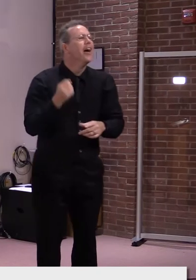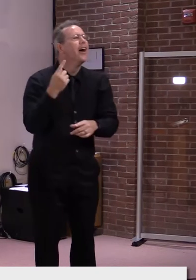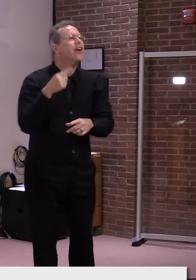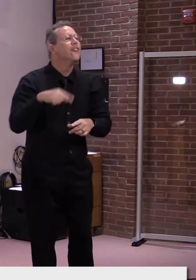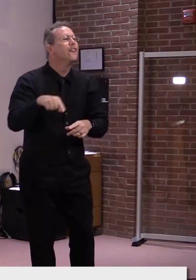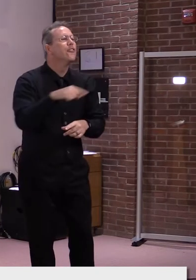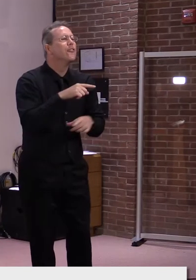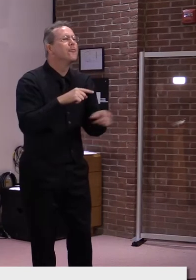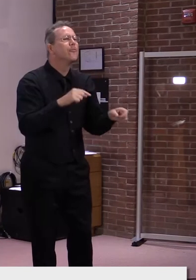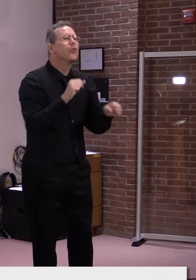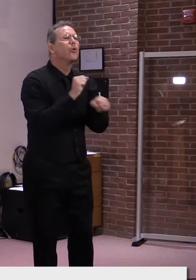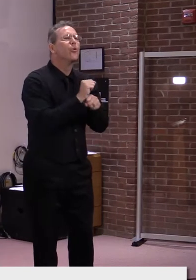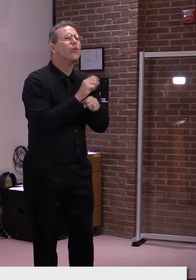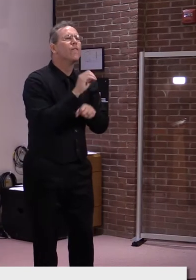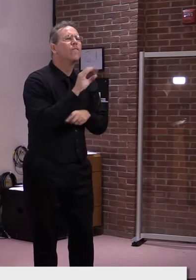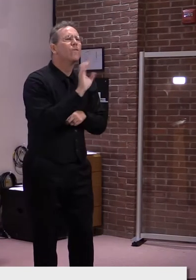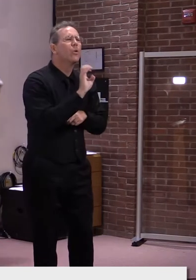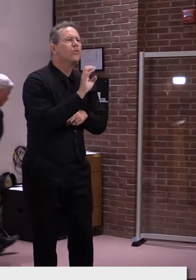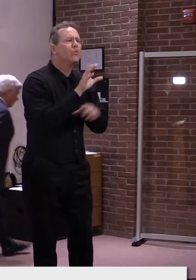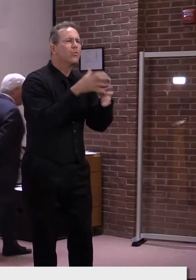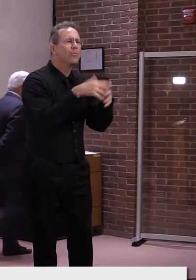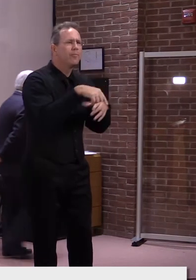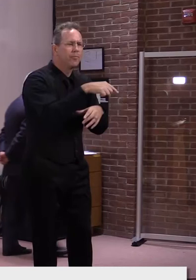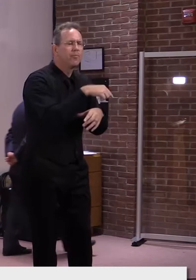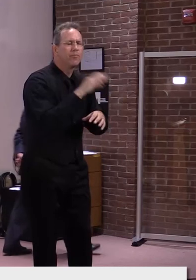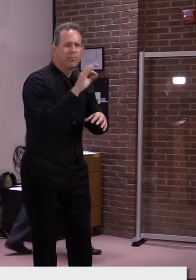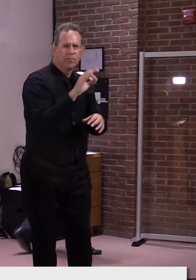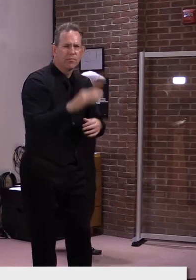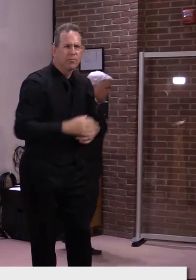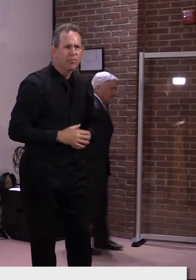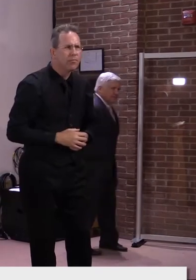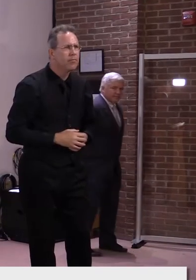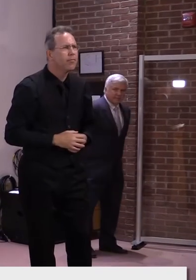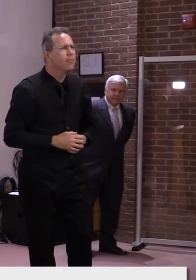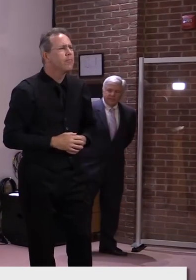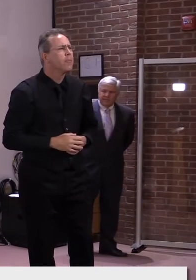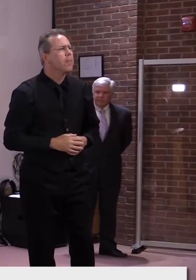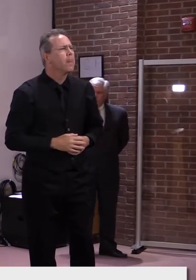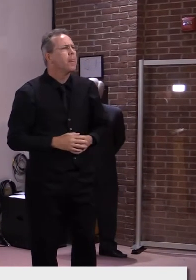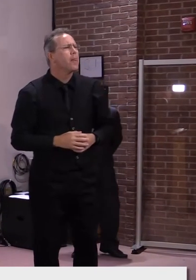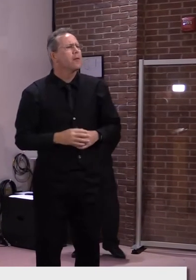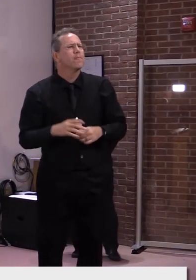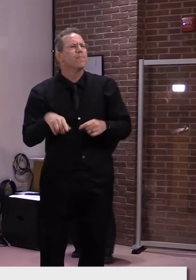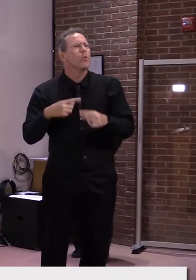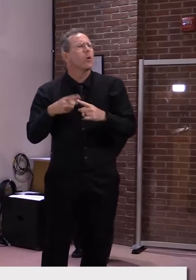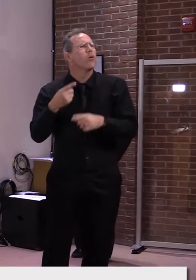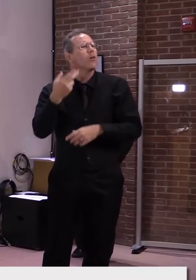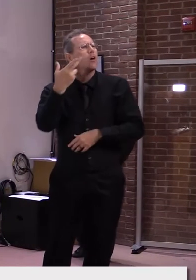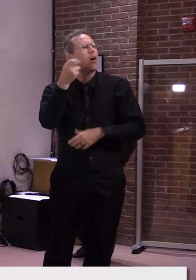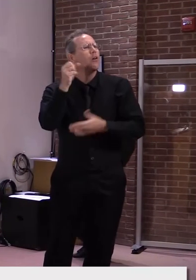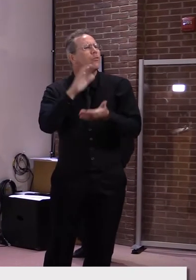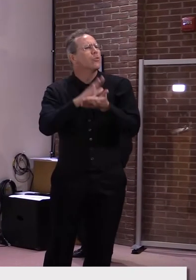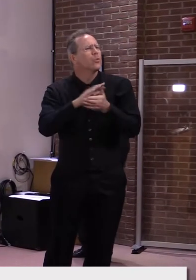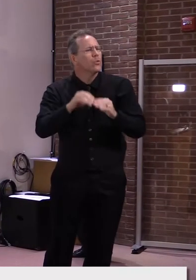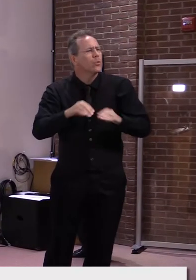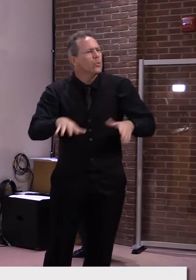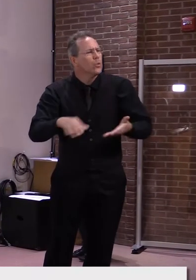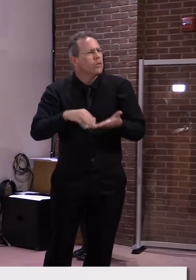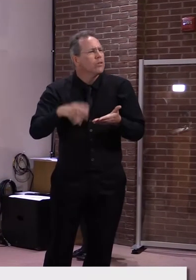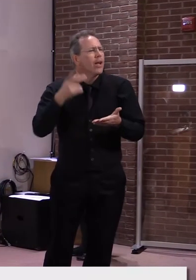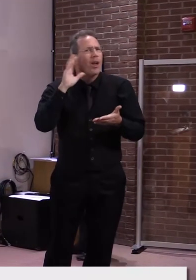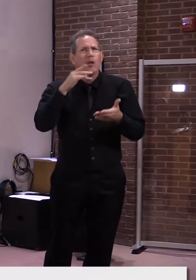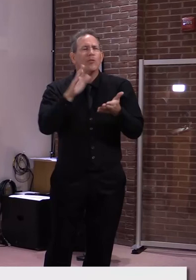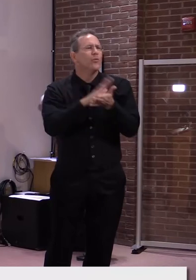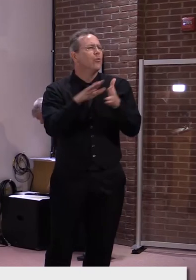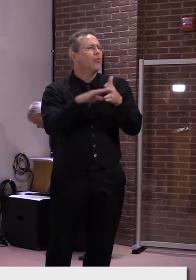someone mentioned to me, why not do high school outreach? I know it's getting kind of late in the year, but, you know, virtual events or even